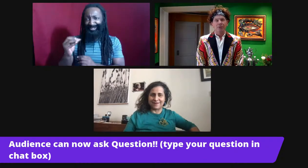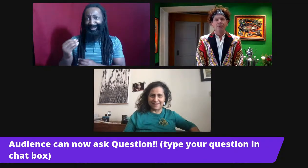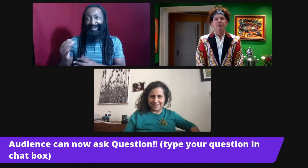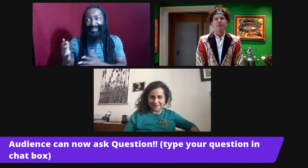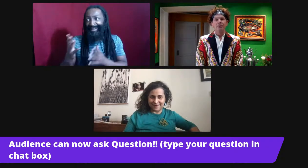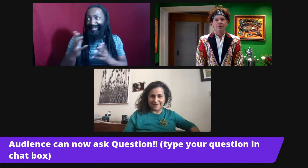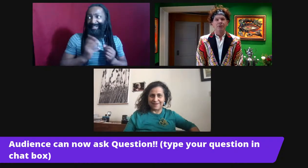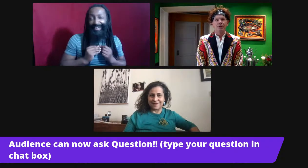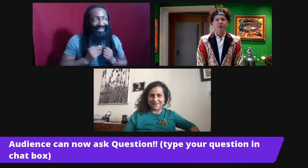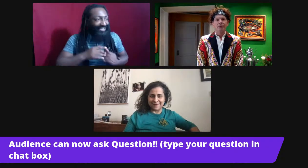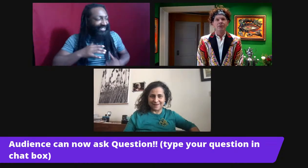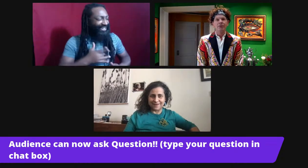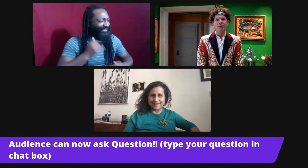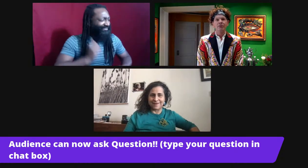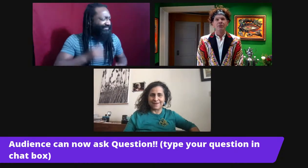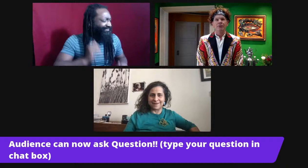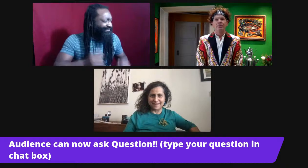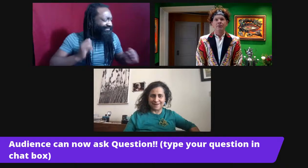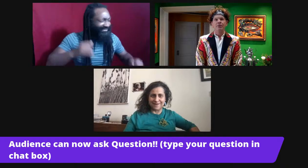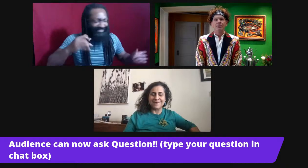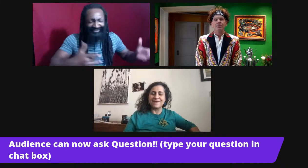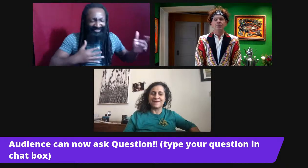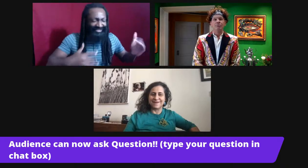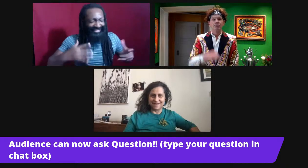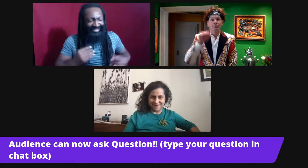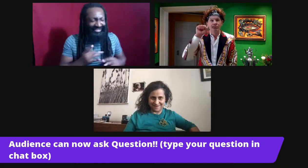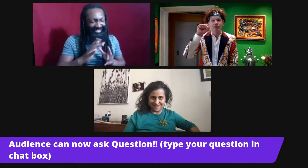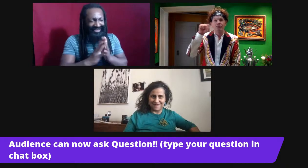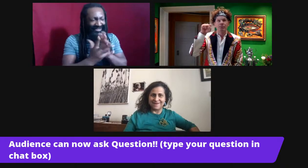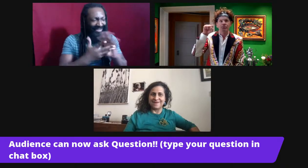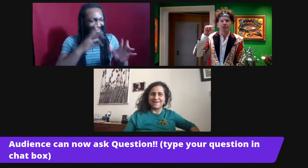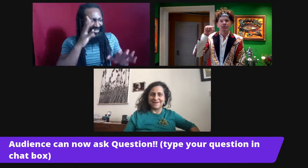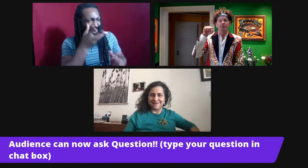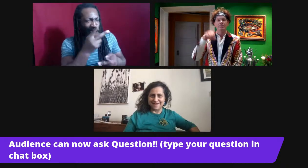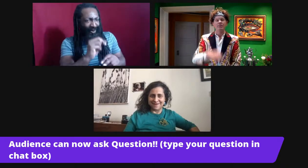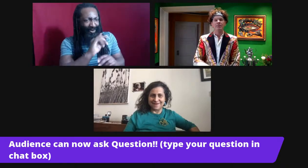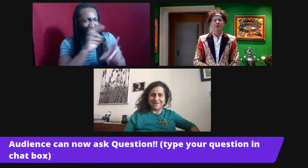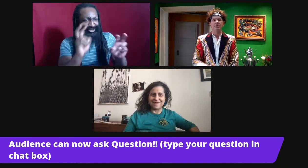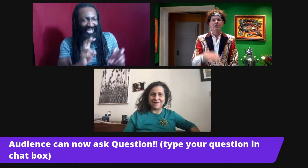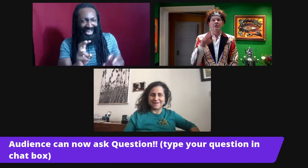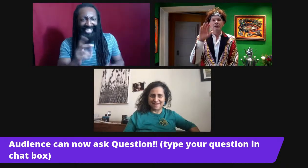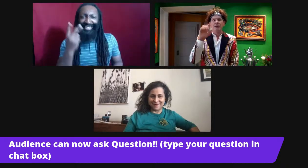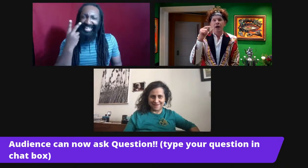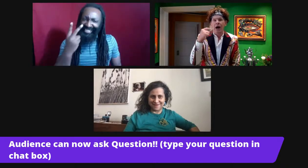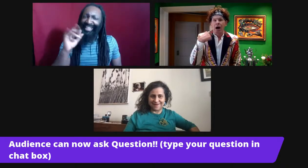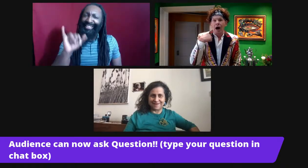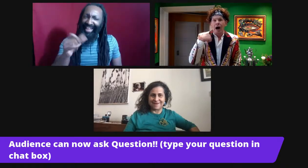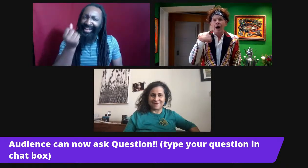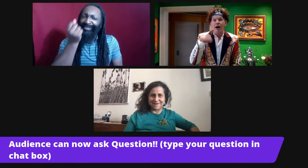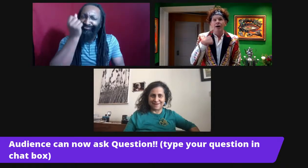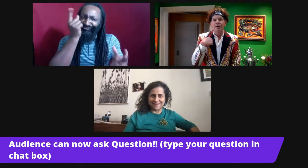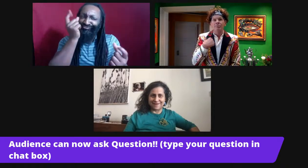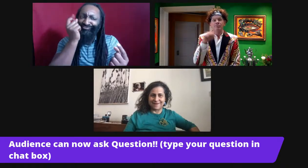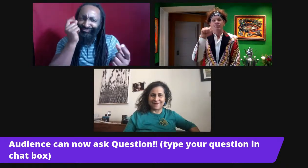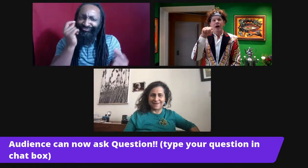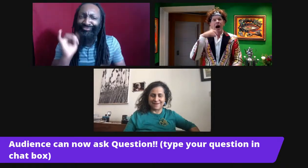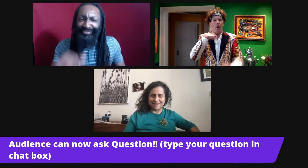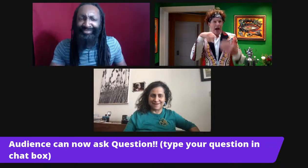You know, jazz has its roots in our culture. And many people were inspired by that. So